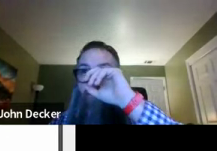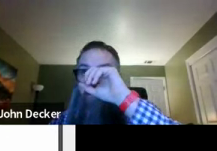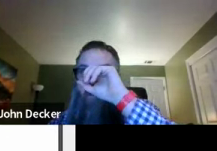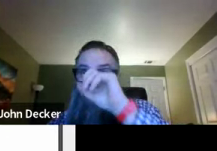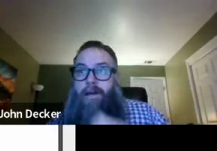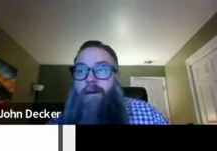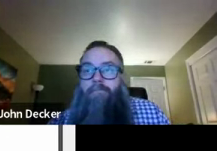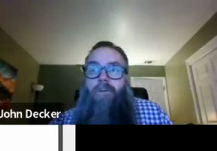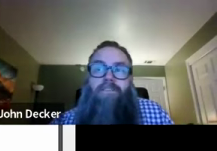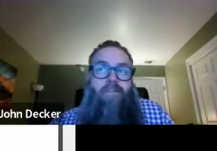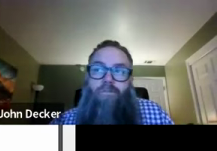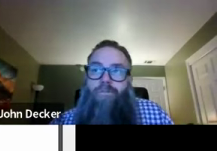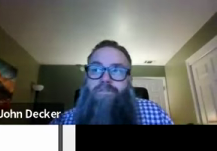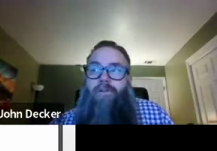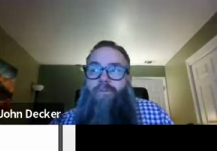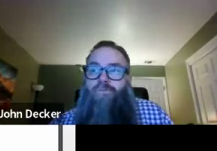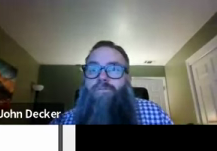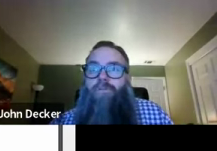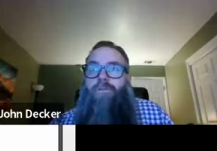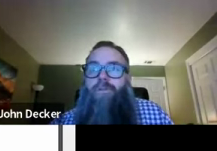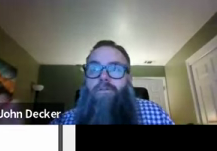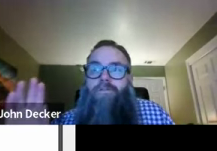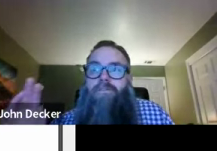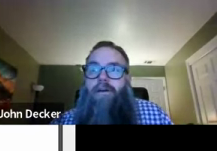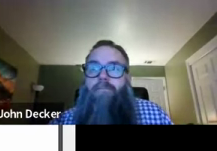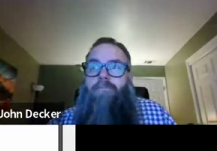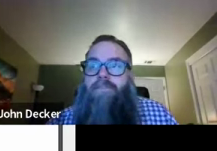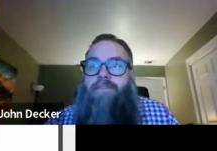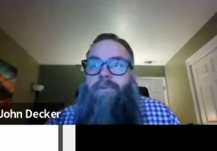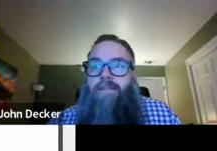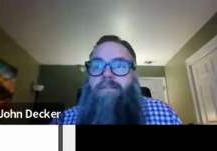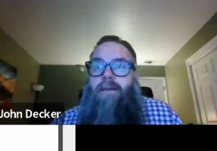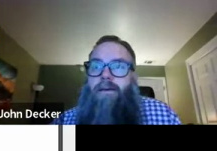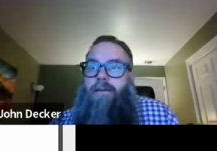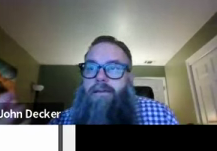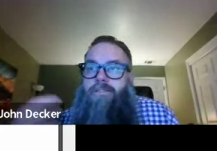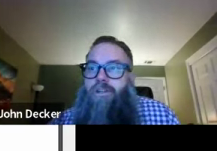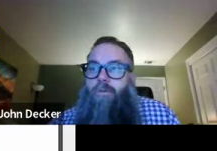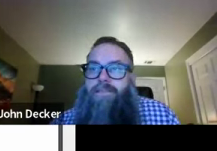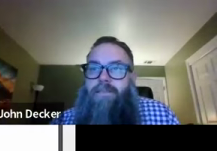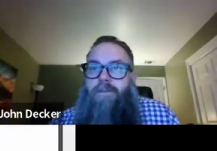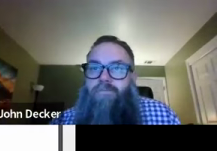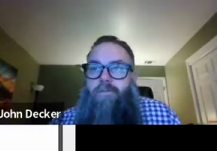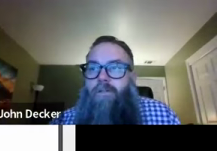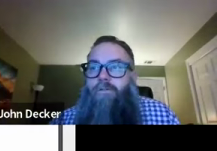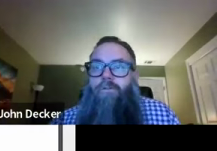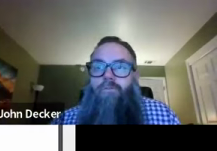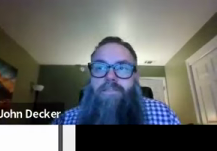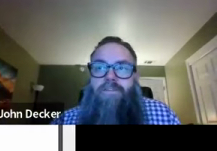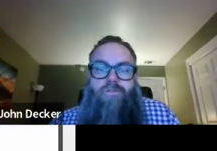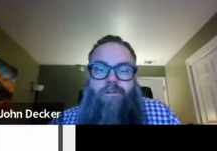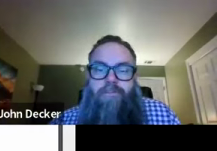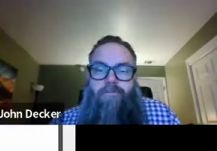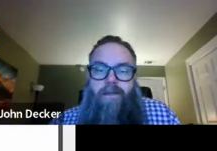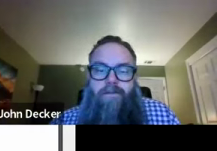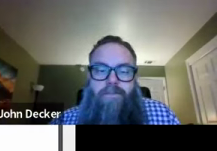speakers are. So Roxanne Gould, who I've worked with for years with 6 beds, Gina Wasdike, who's one of our